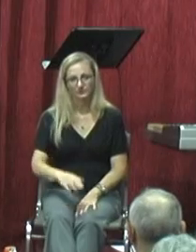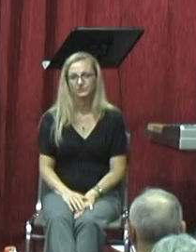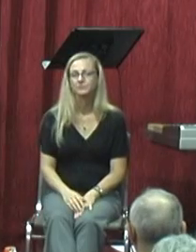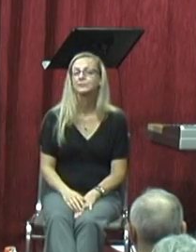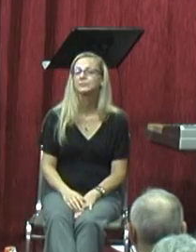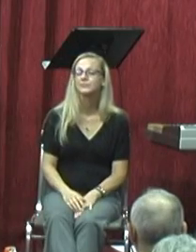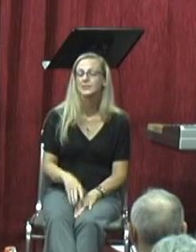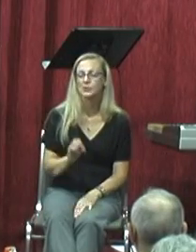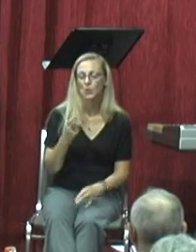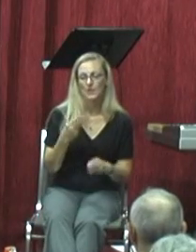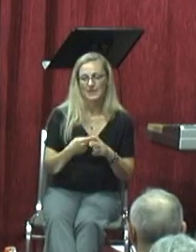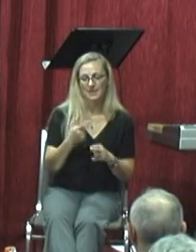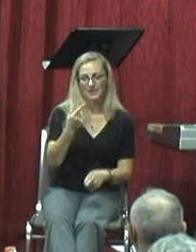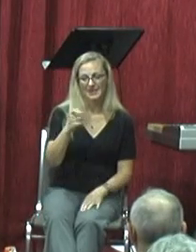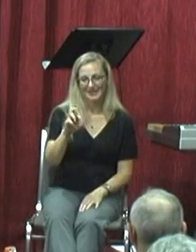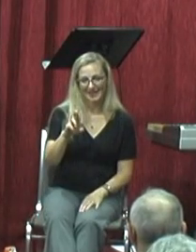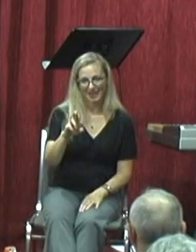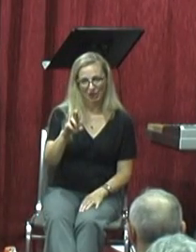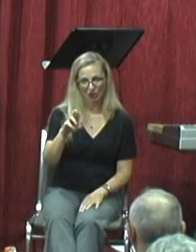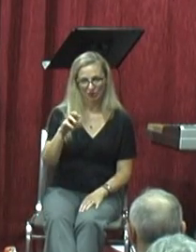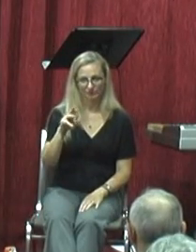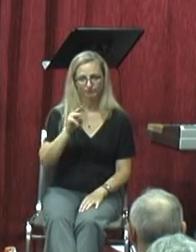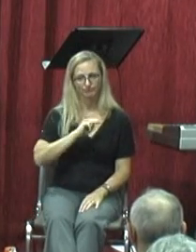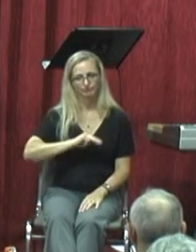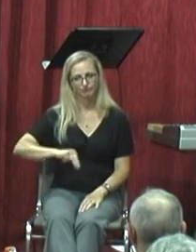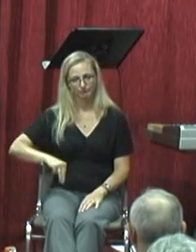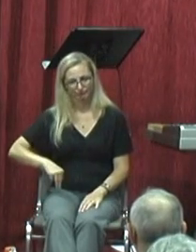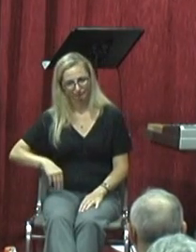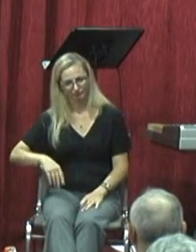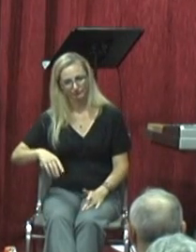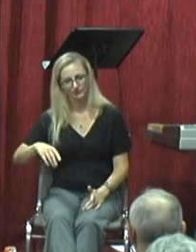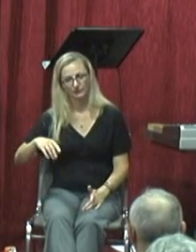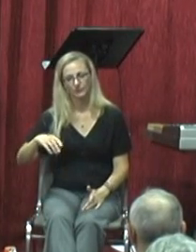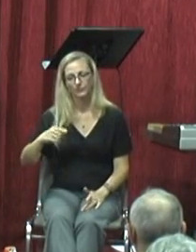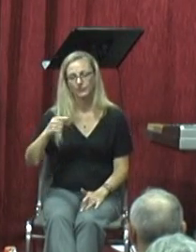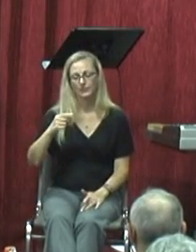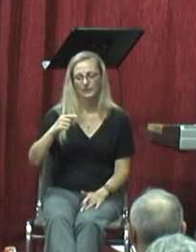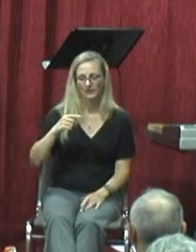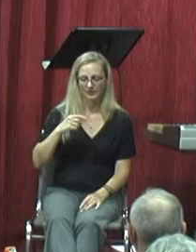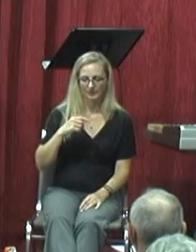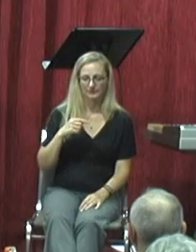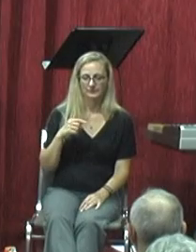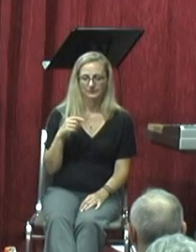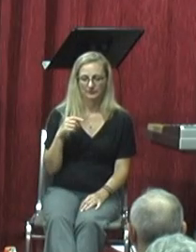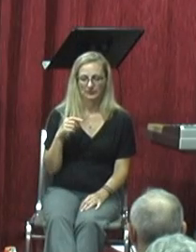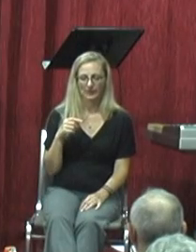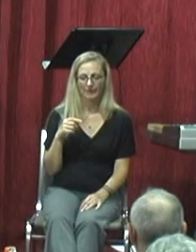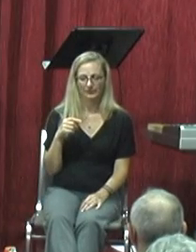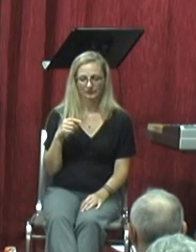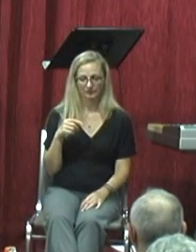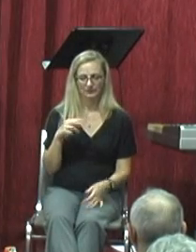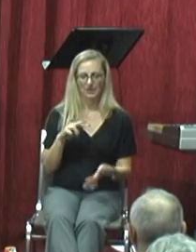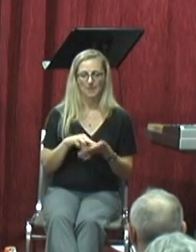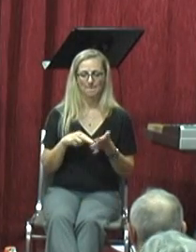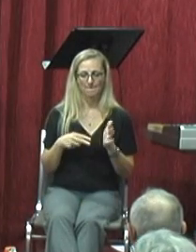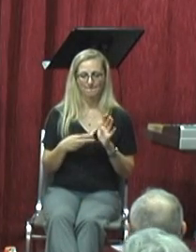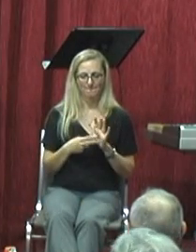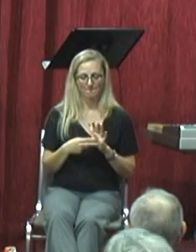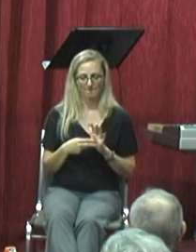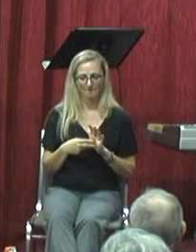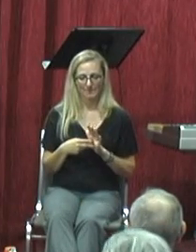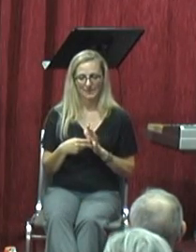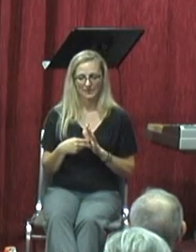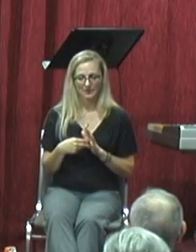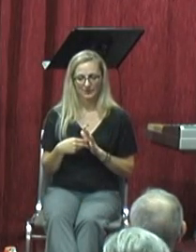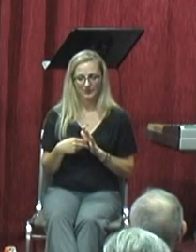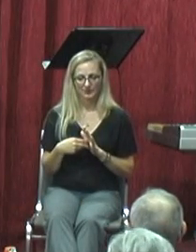So the name Ger Mishihi, or Gerim Mishichim for plural, is the one that I've been teaching people